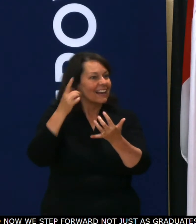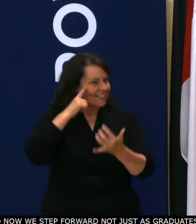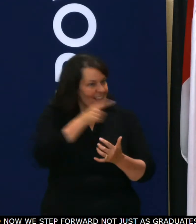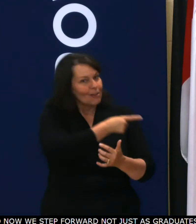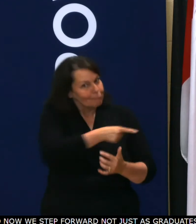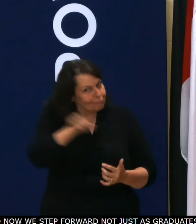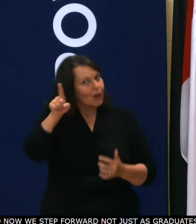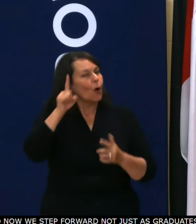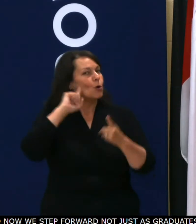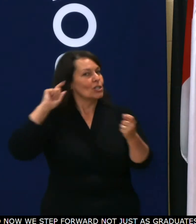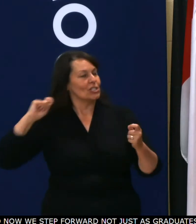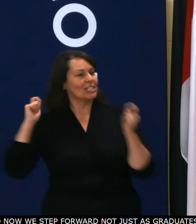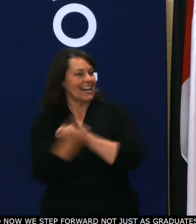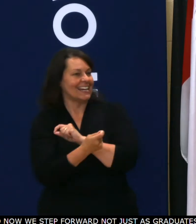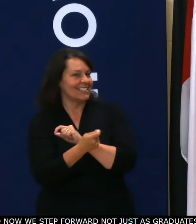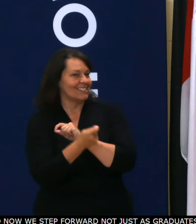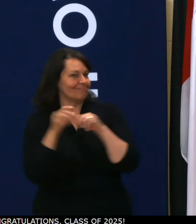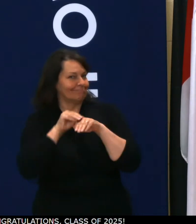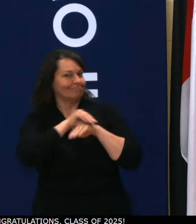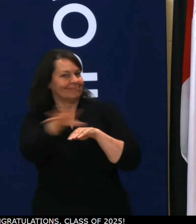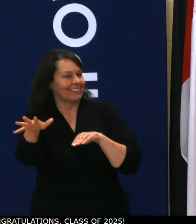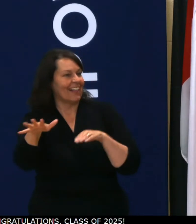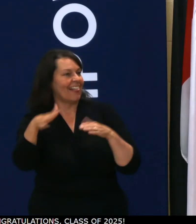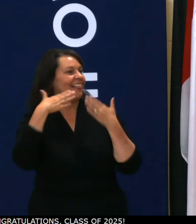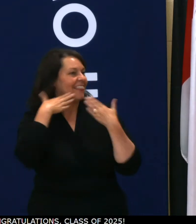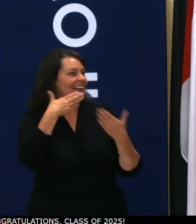change it. Thank you.